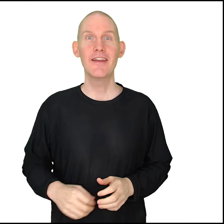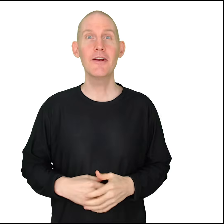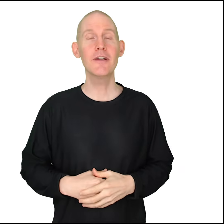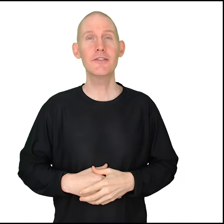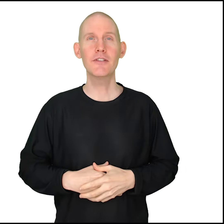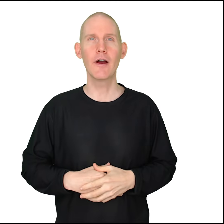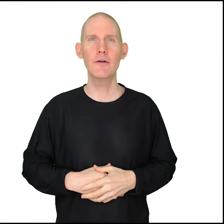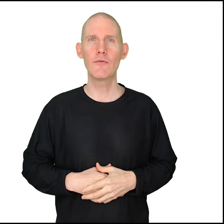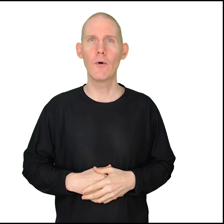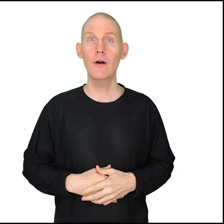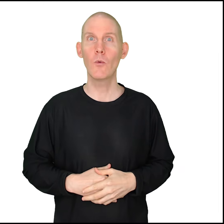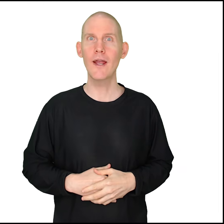Here is the sign for wait.